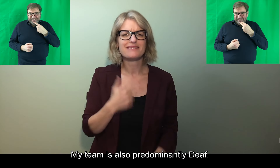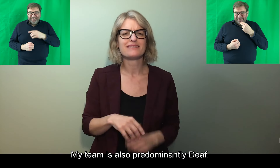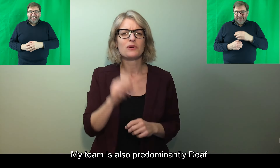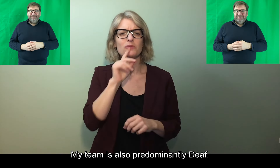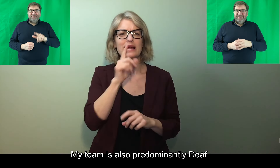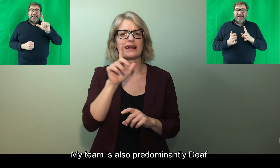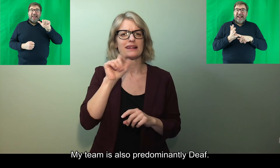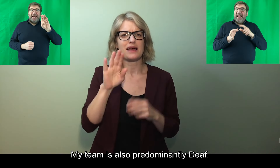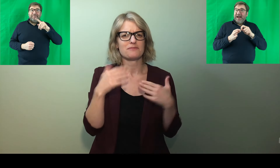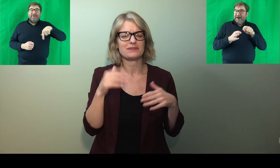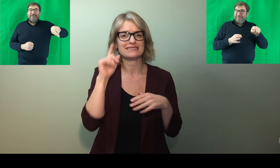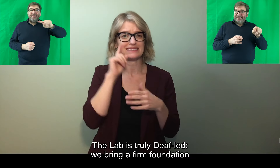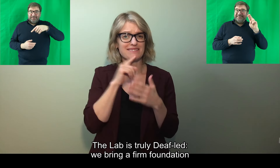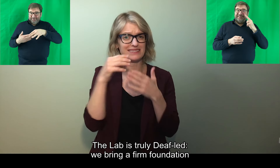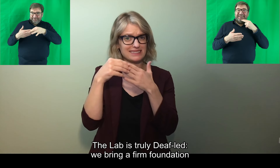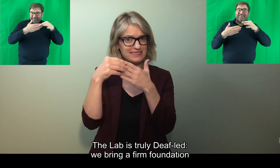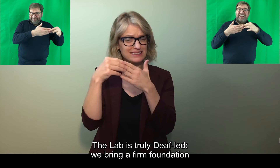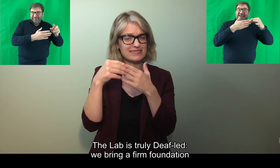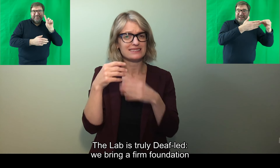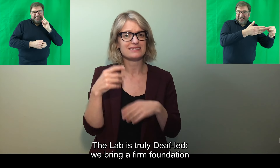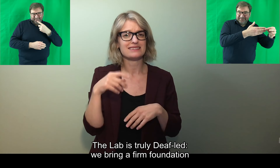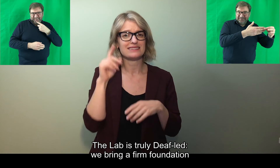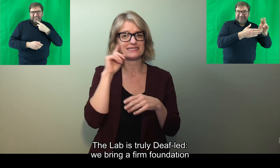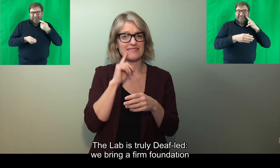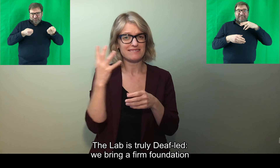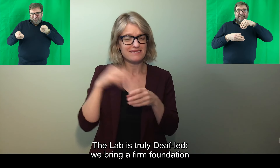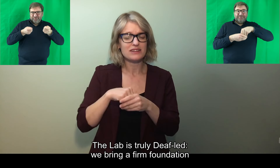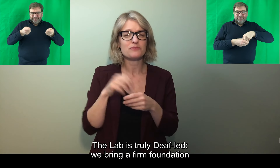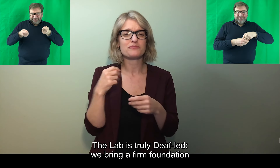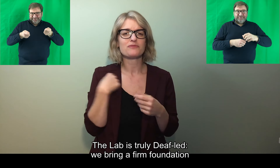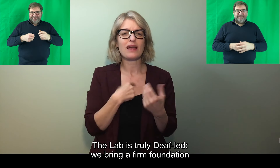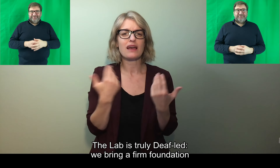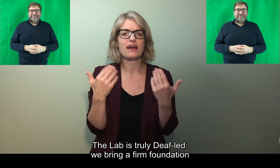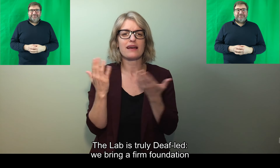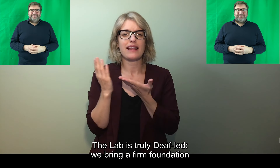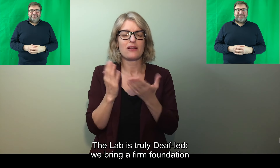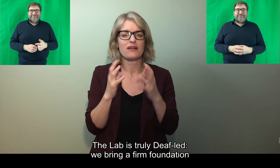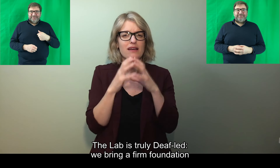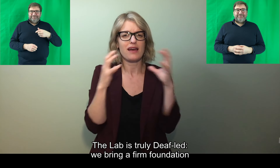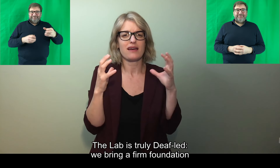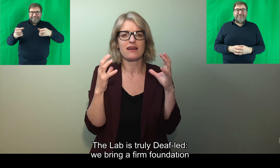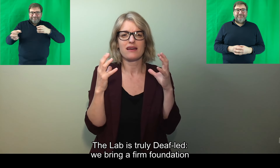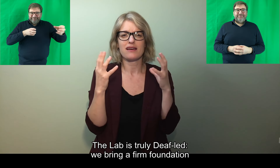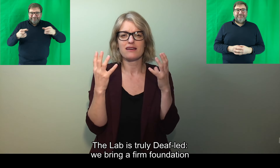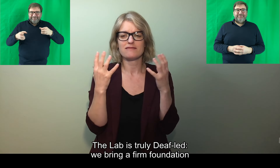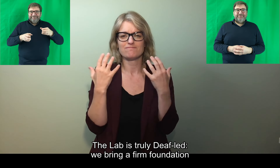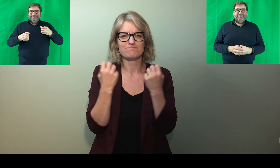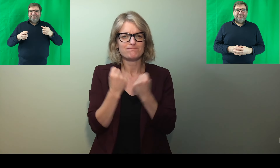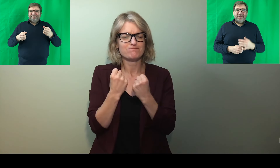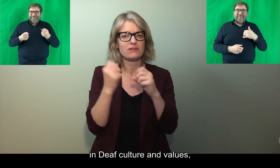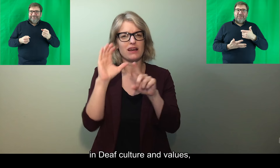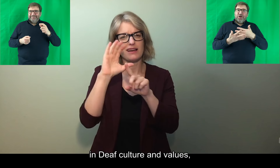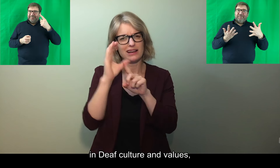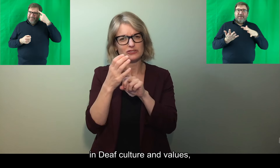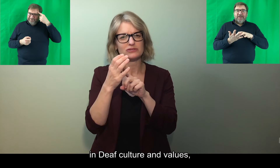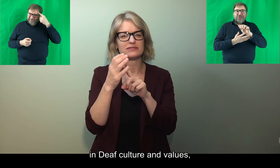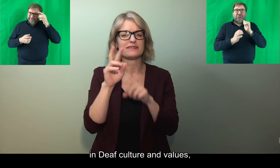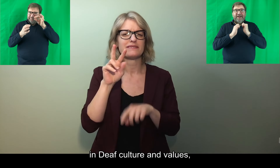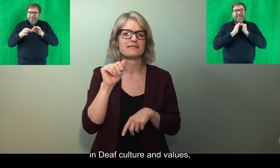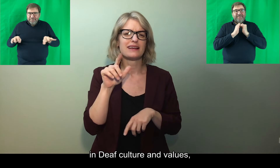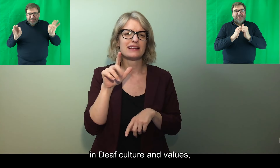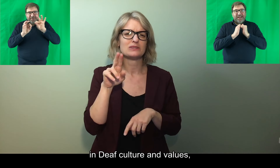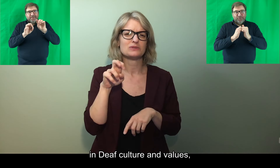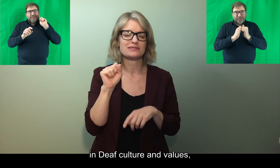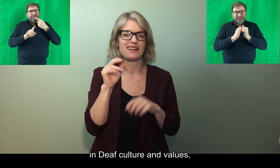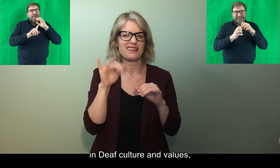also predominantly deaf. The lab is truly deaf-led. We bring a firm foundation in deaf